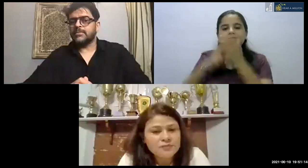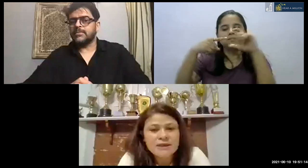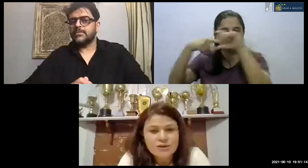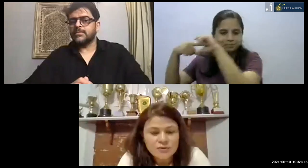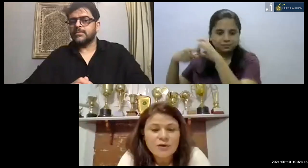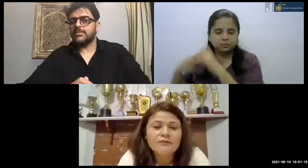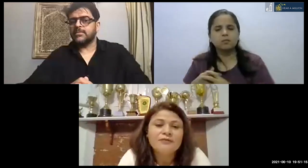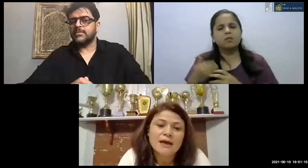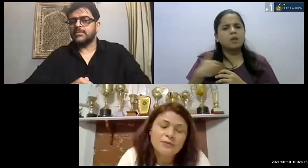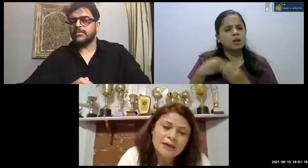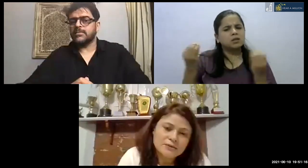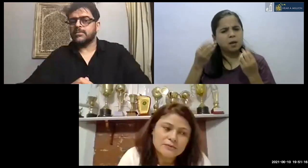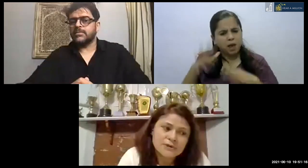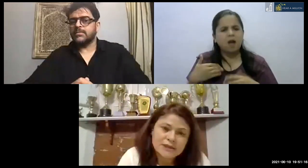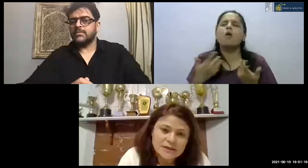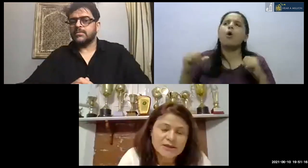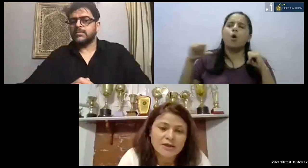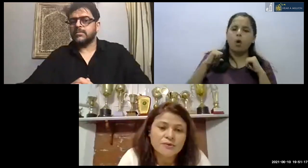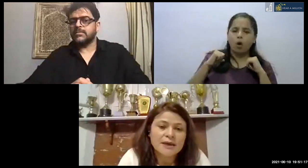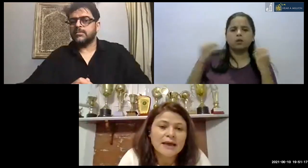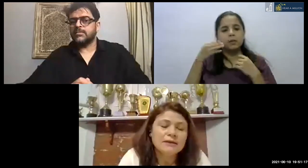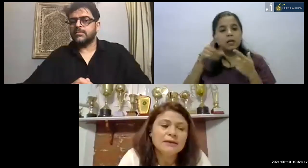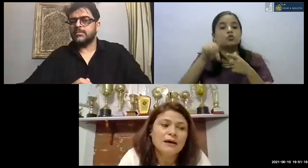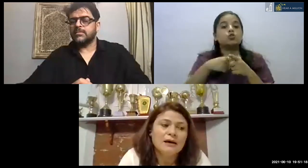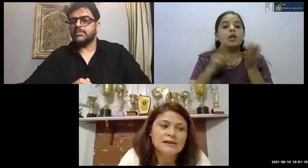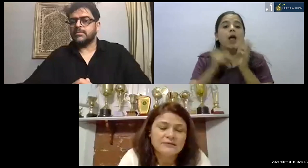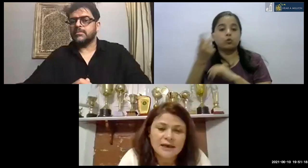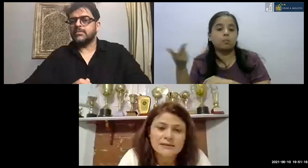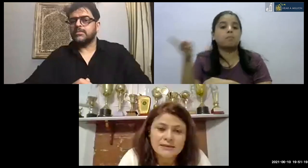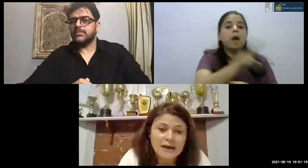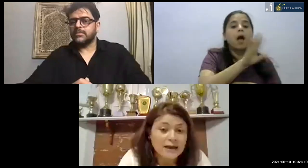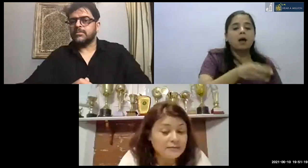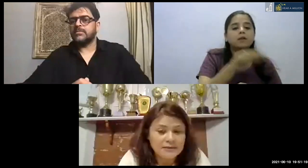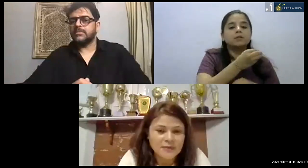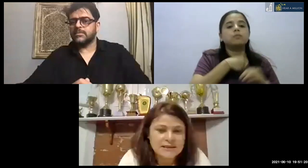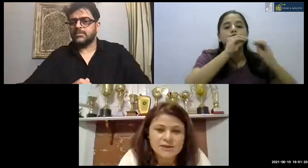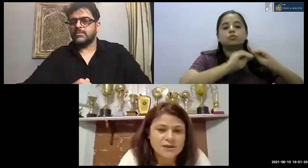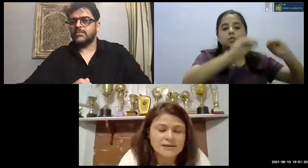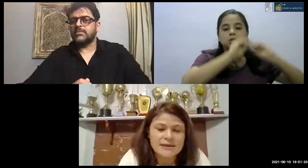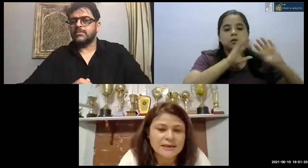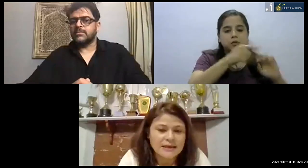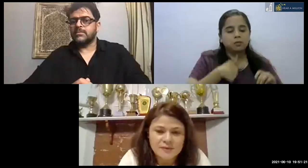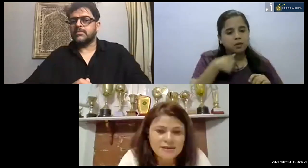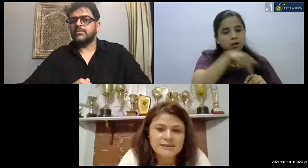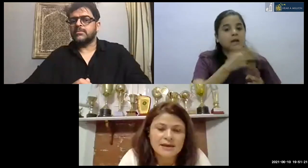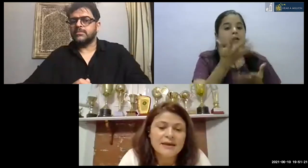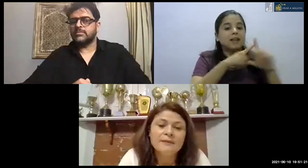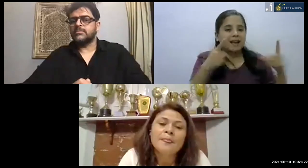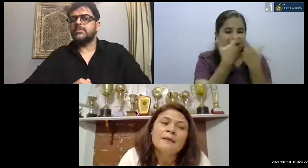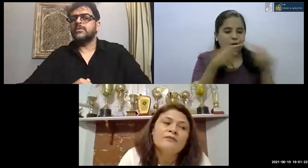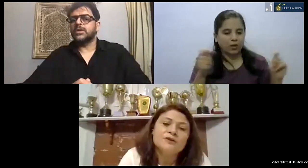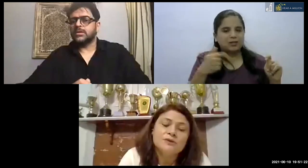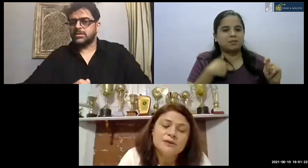sometime in between, I took off. I went to teach in JNU again as a faculty. I did my teaching in sign linguistics